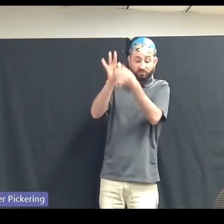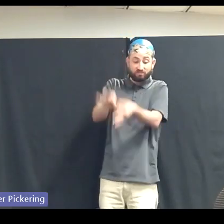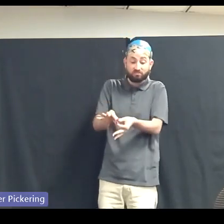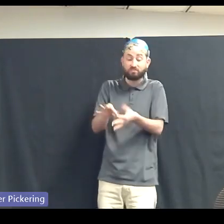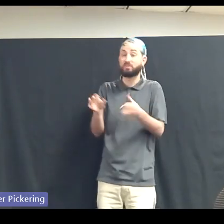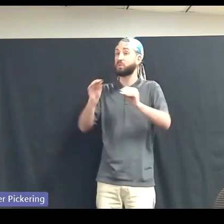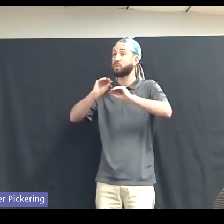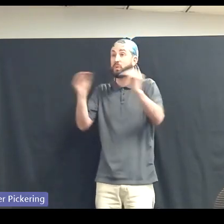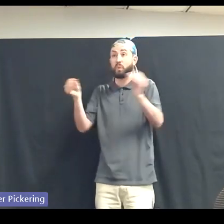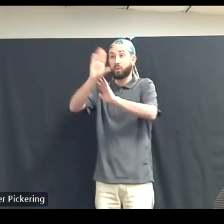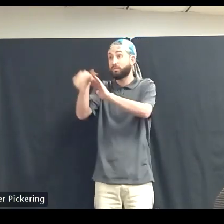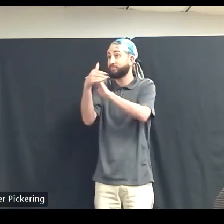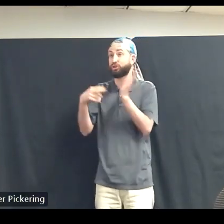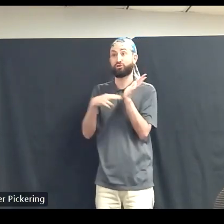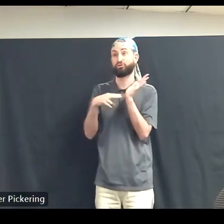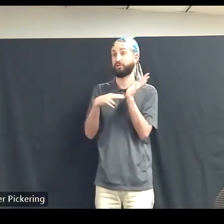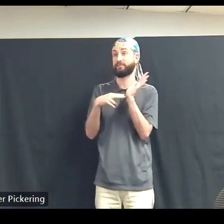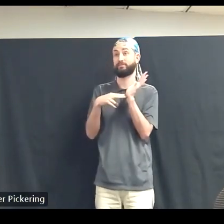Moving on,